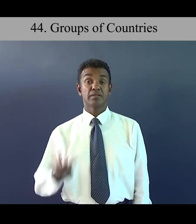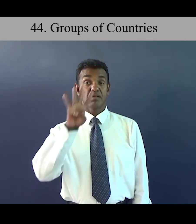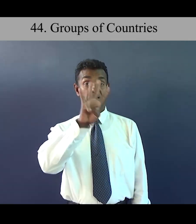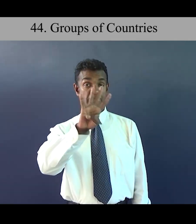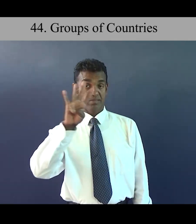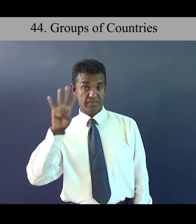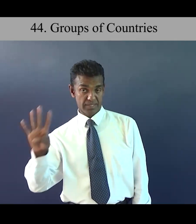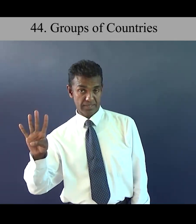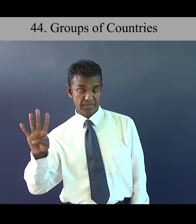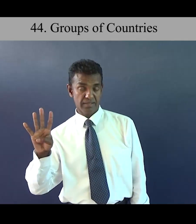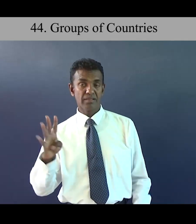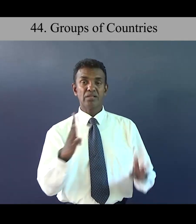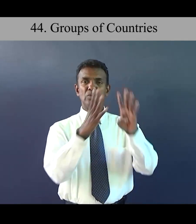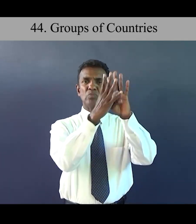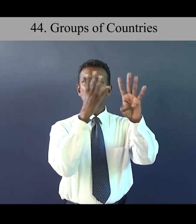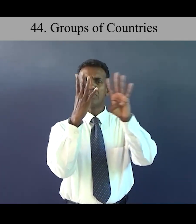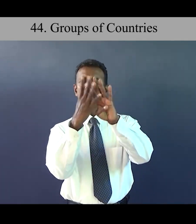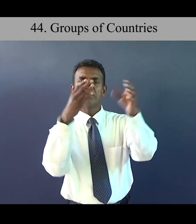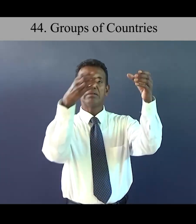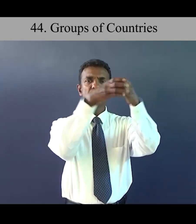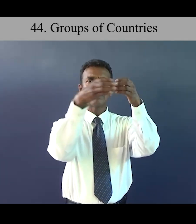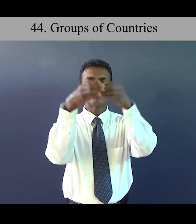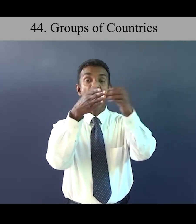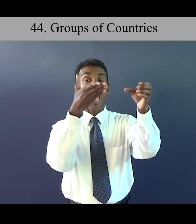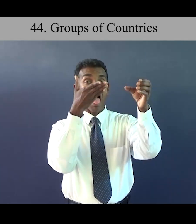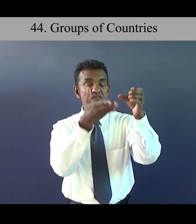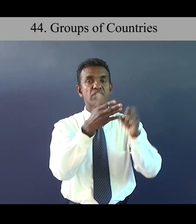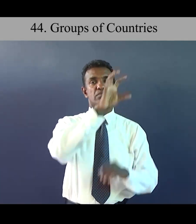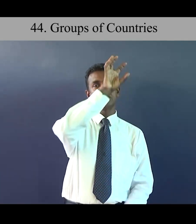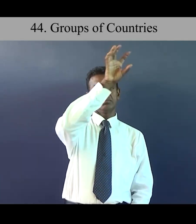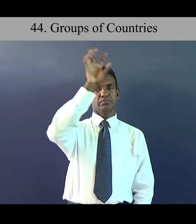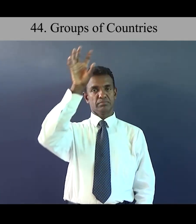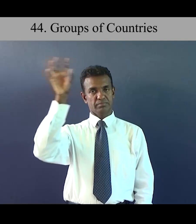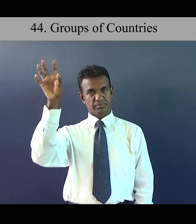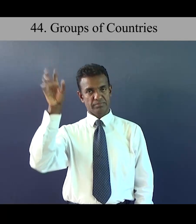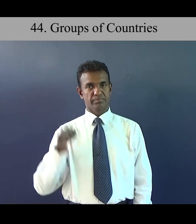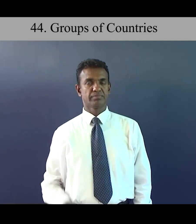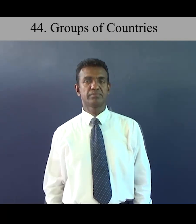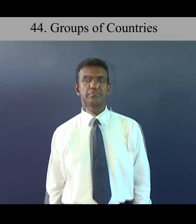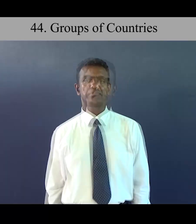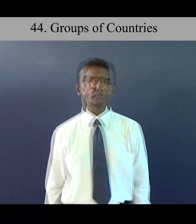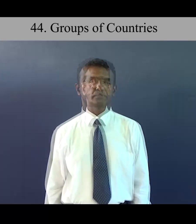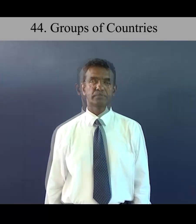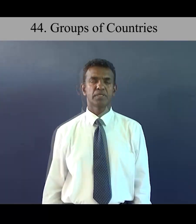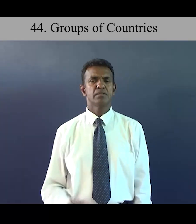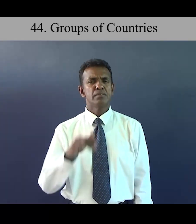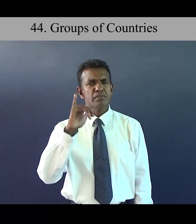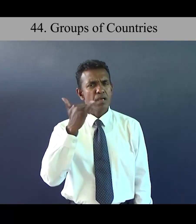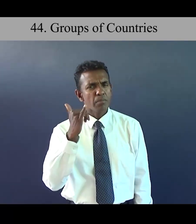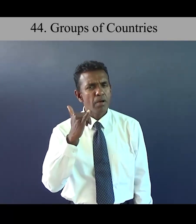Groups of countries. Some countries are joined together in organizations